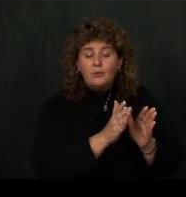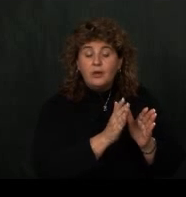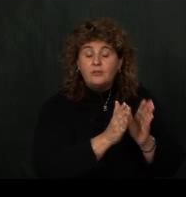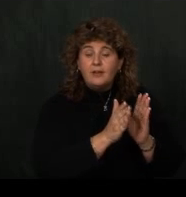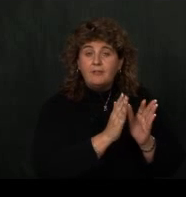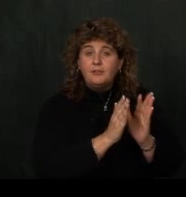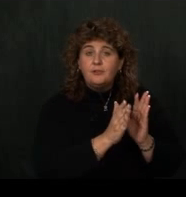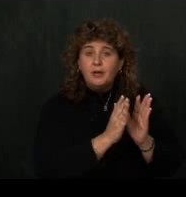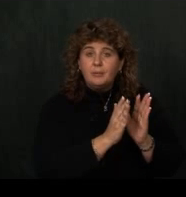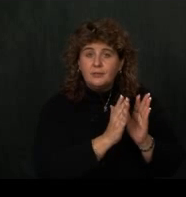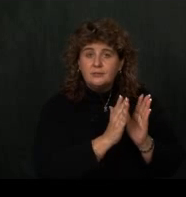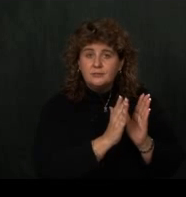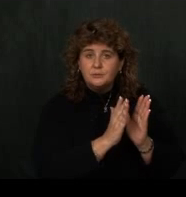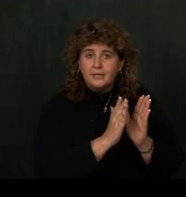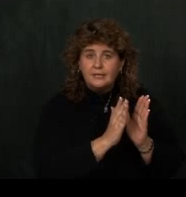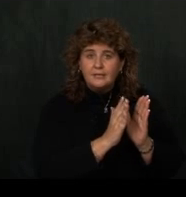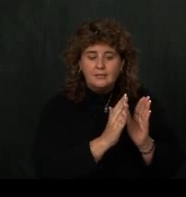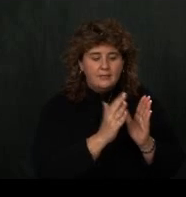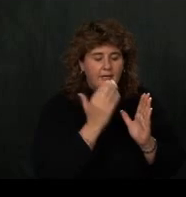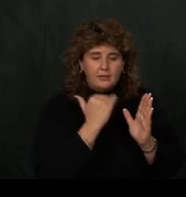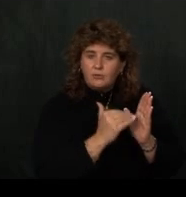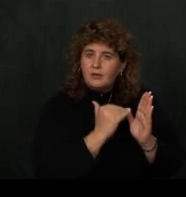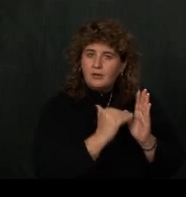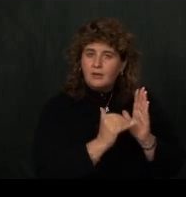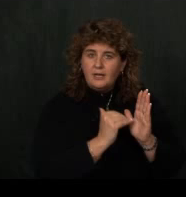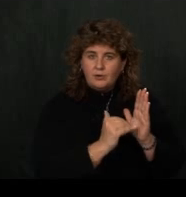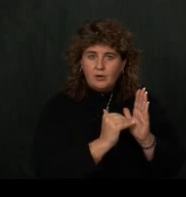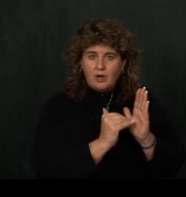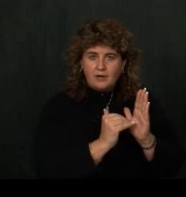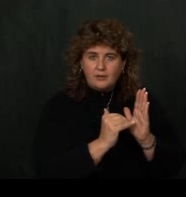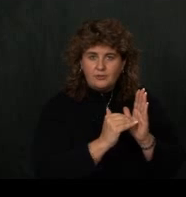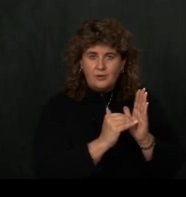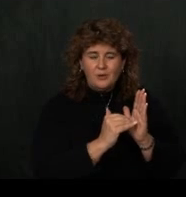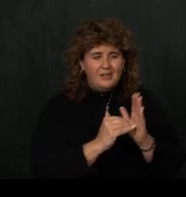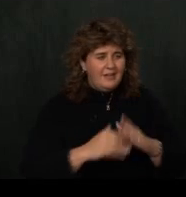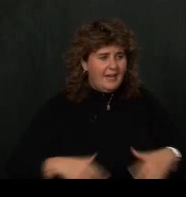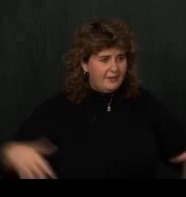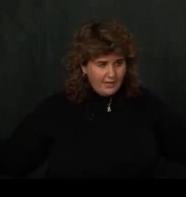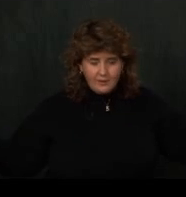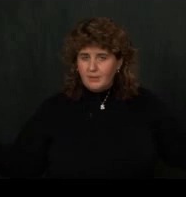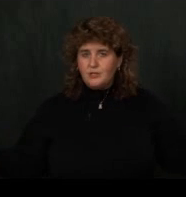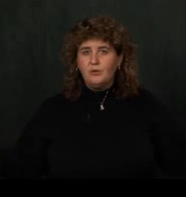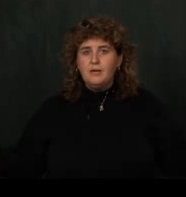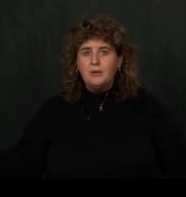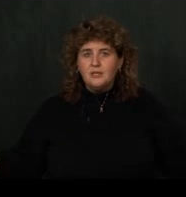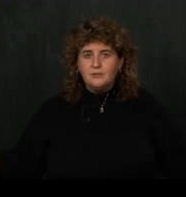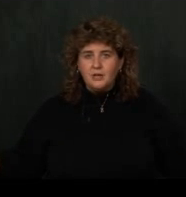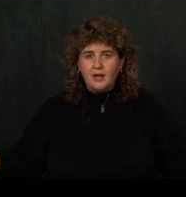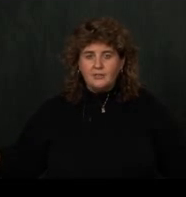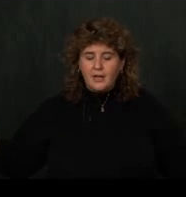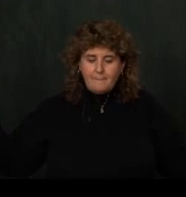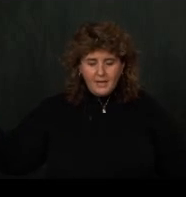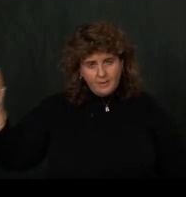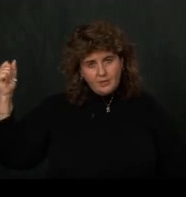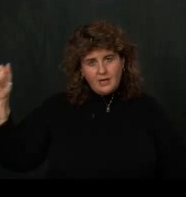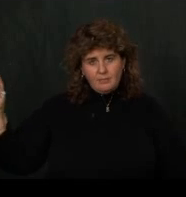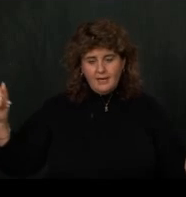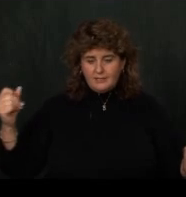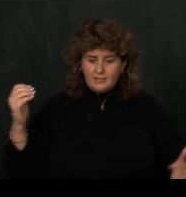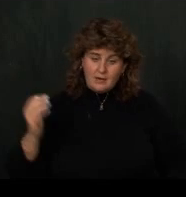got staph and strep, okay? And don't forget about Enterococcus. So anytime you mention gram-positive cocci, bam, you got it made. It's got to